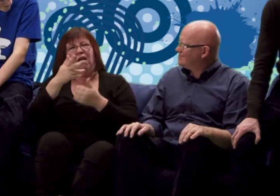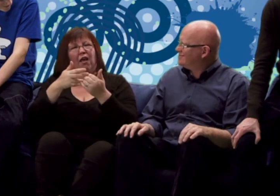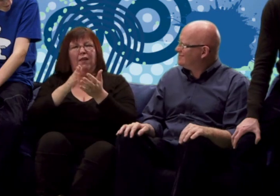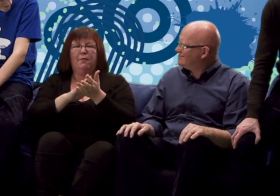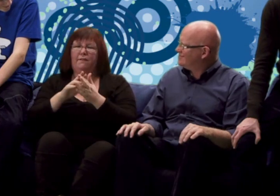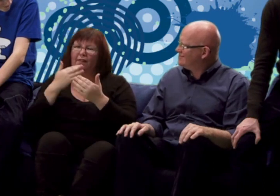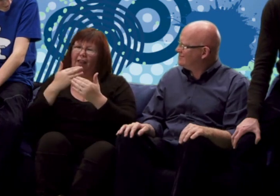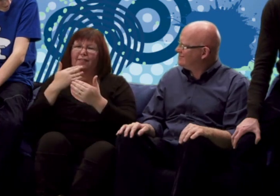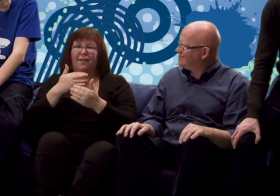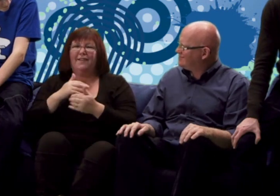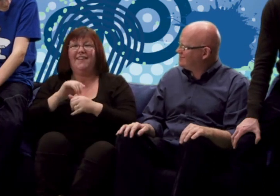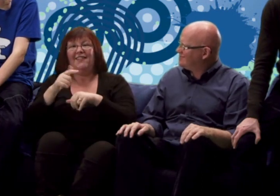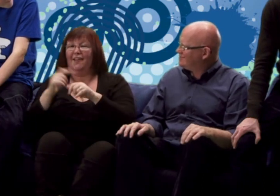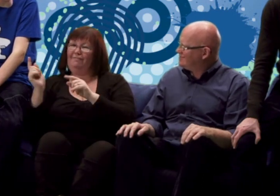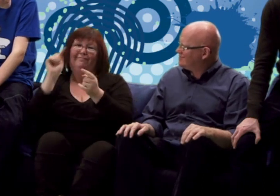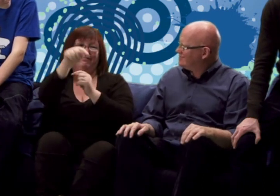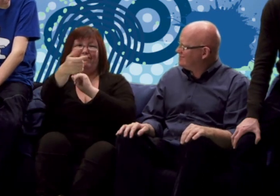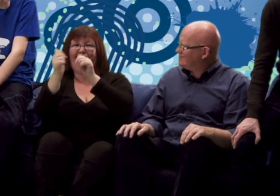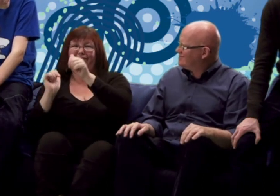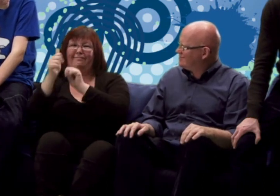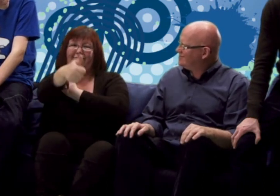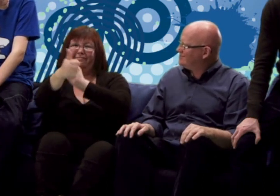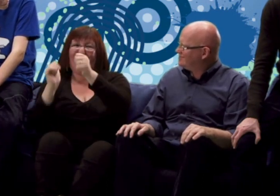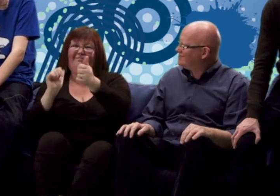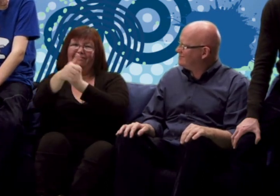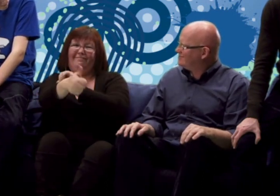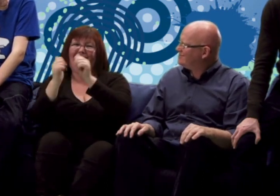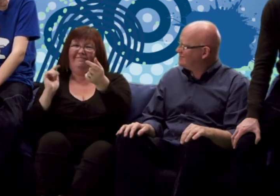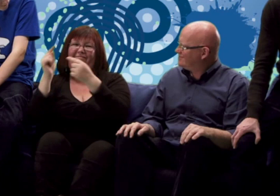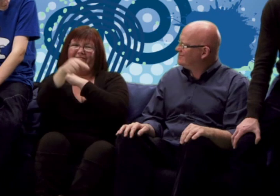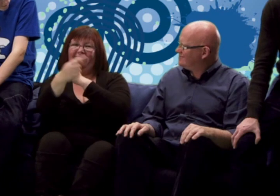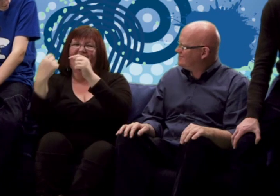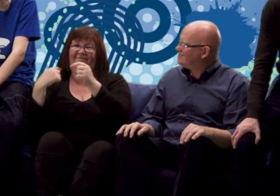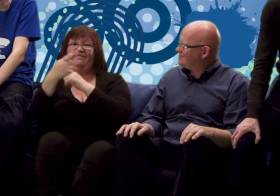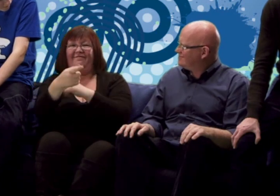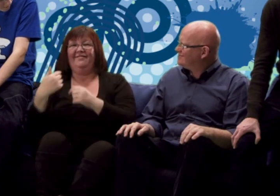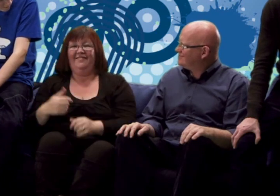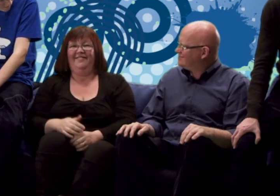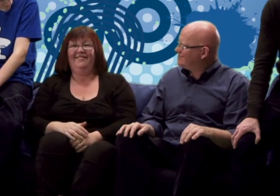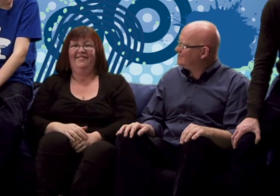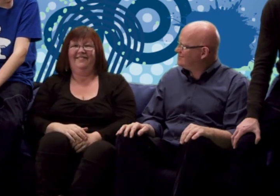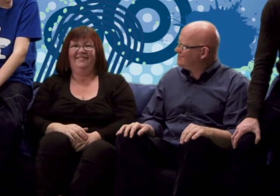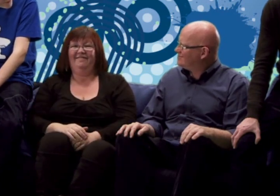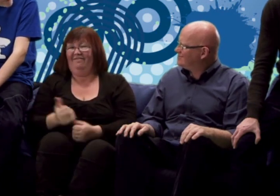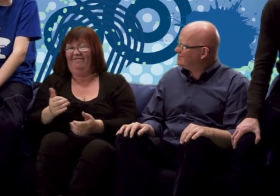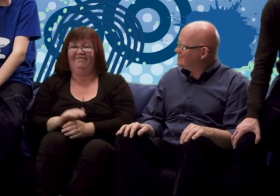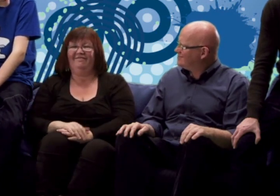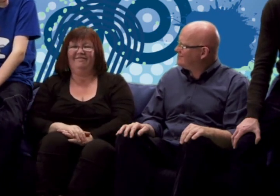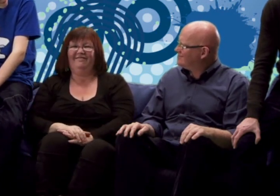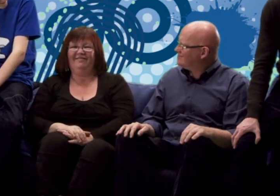myself, thanks very much. And other parents would come and thank us, and then what you'd find is other parents will return that courtesy. They'll take Colin